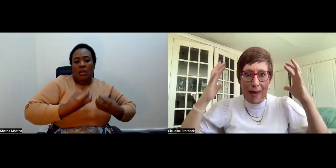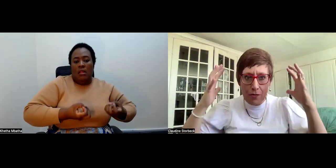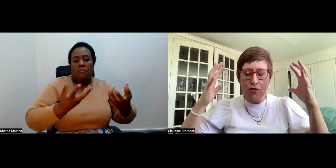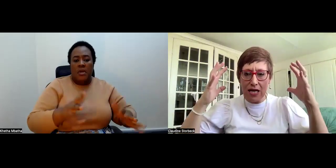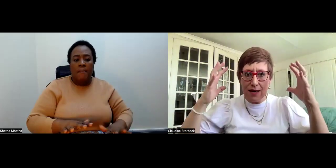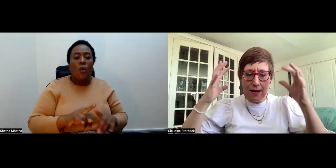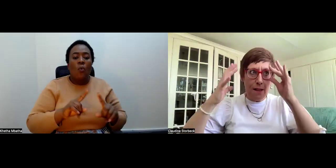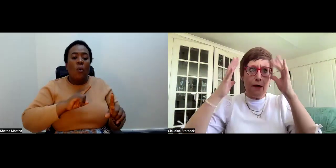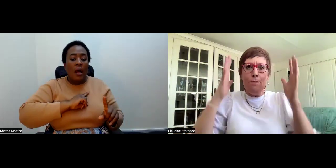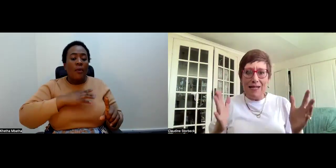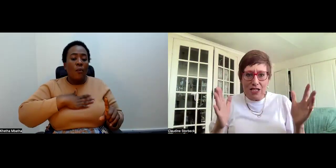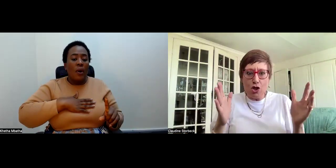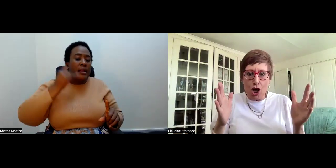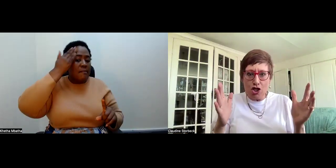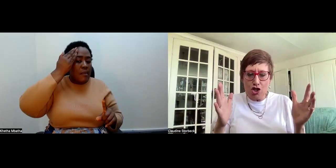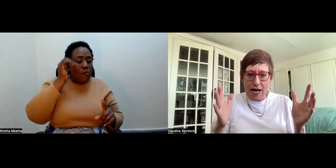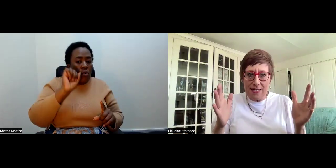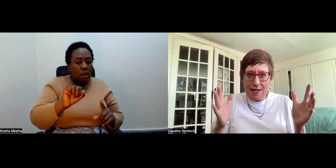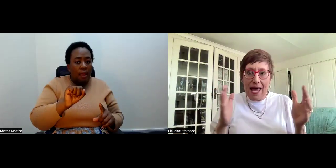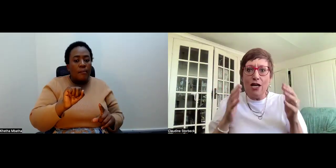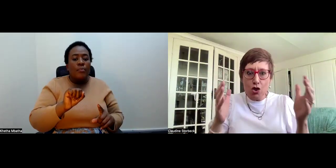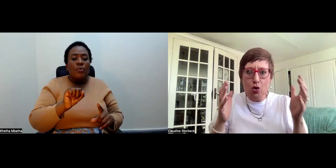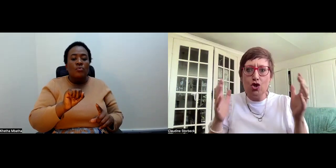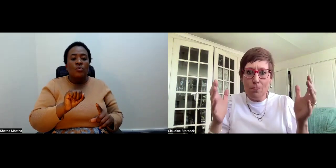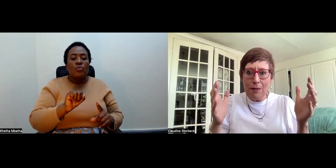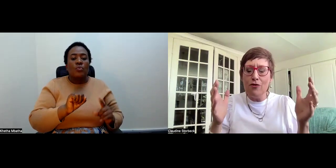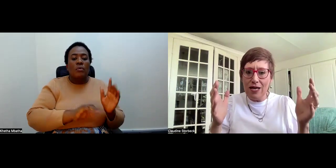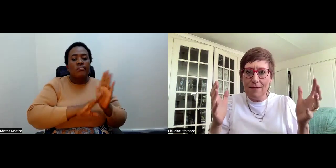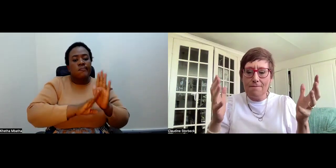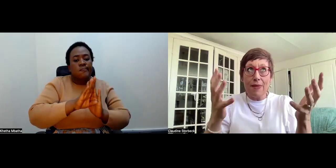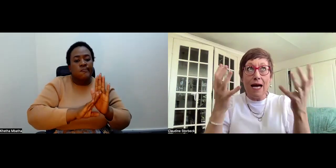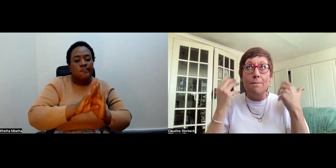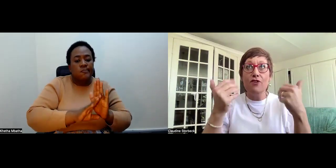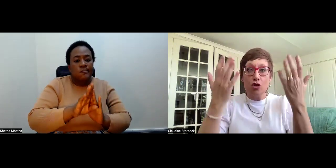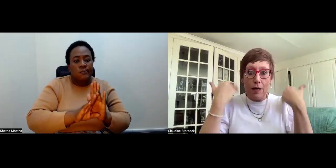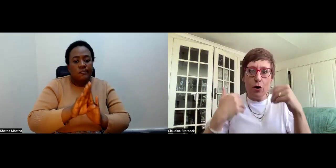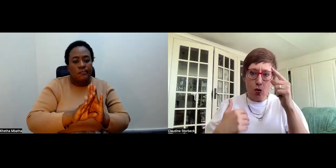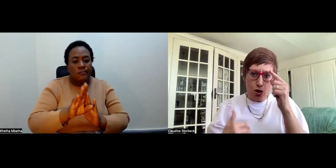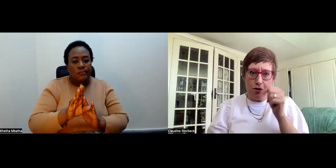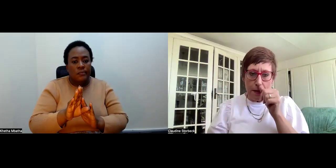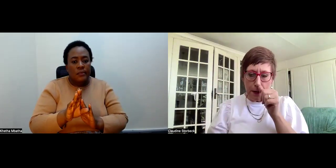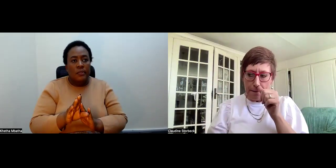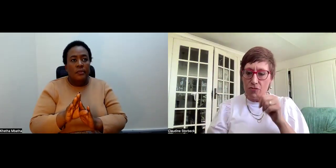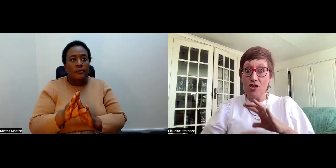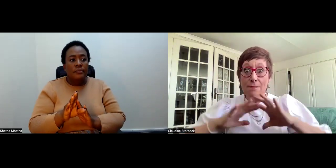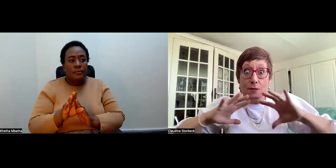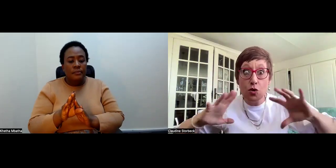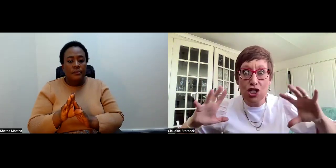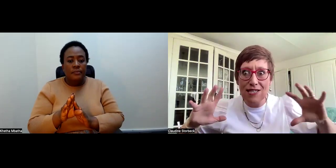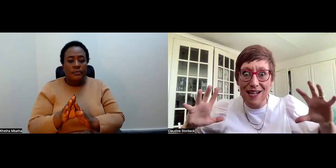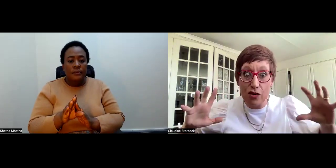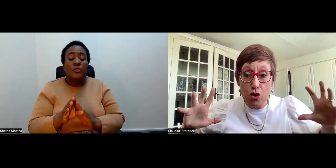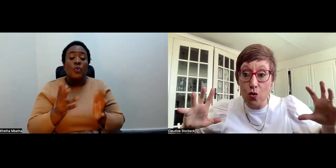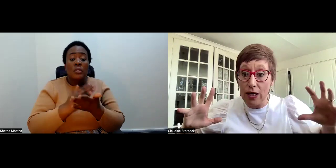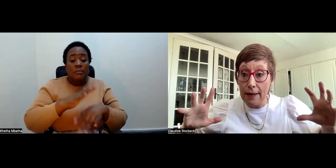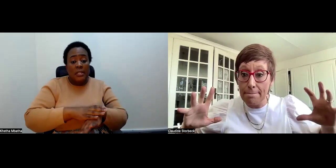their memory, their ability to concentrate, and short-term memory, visual memory or auditory memory. So sometimes we